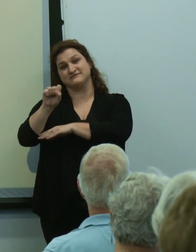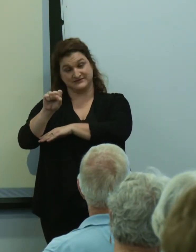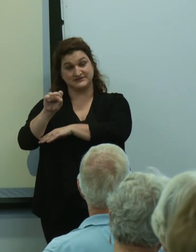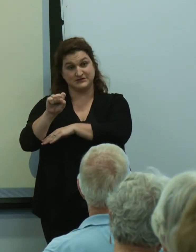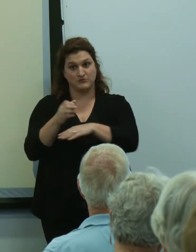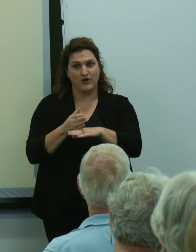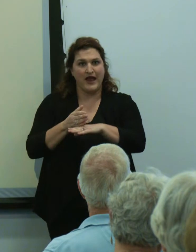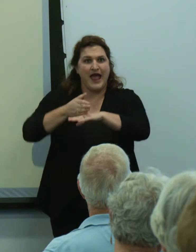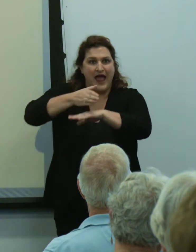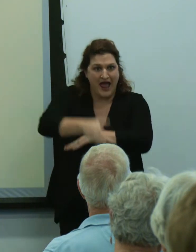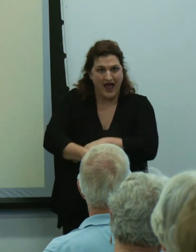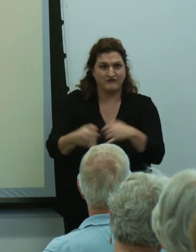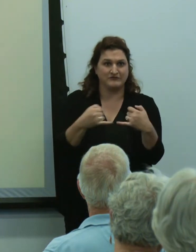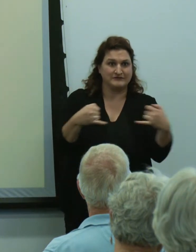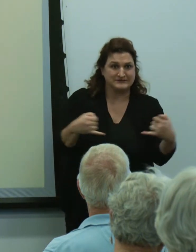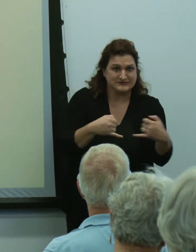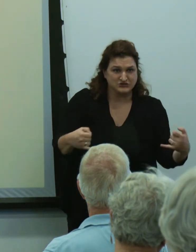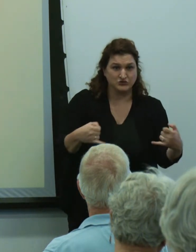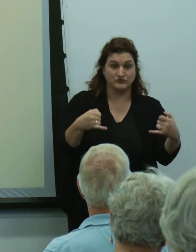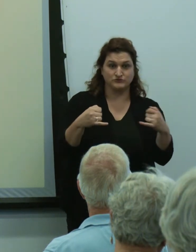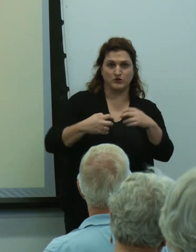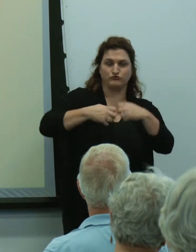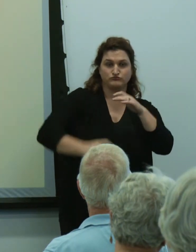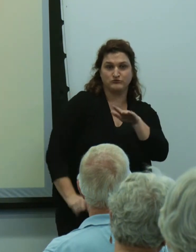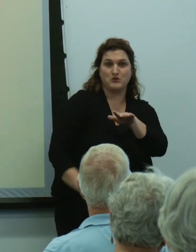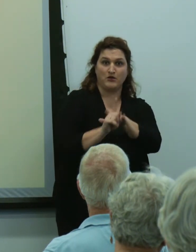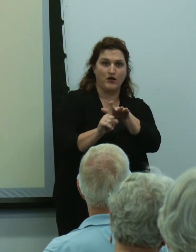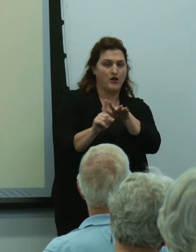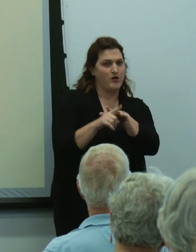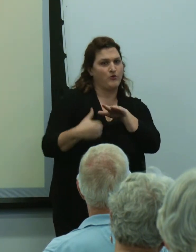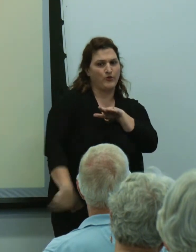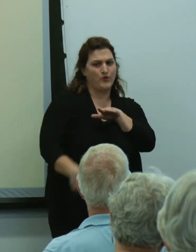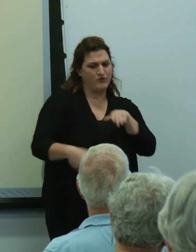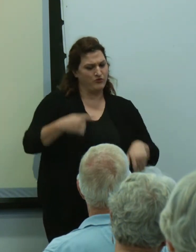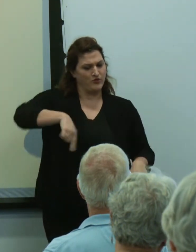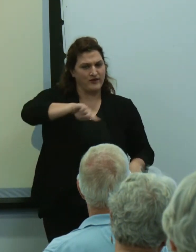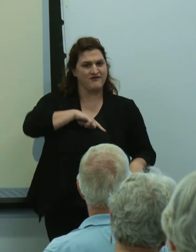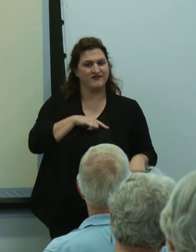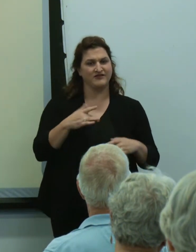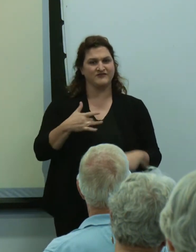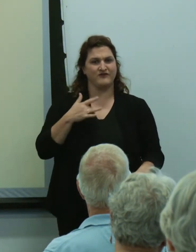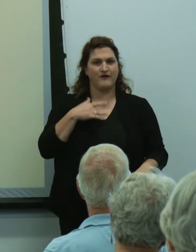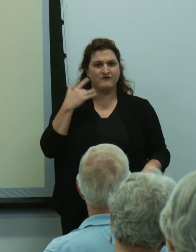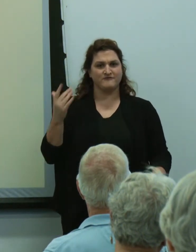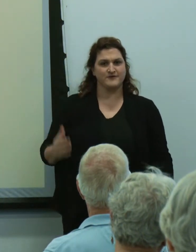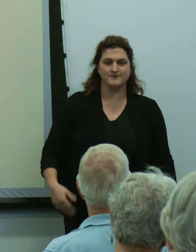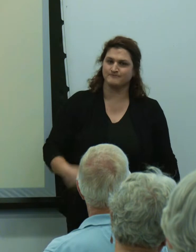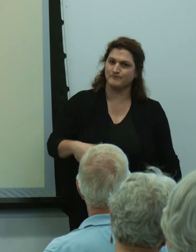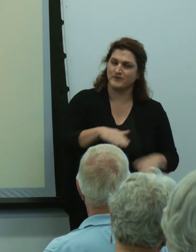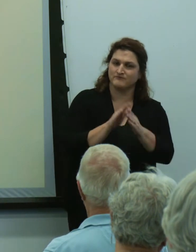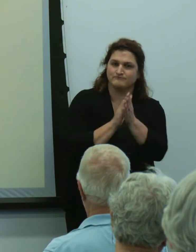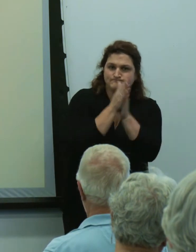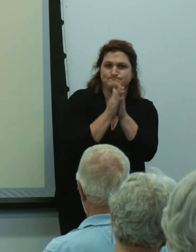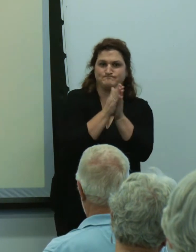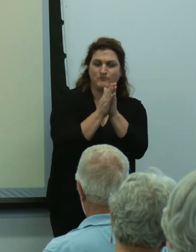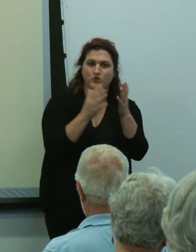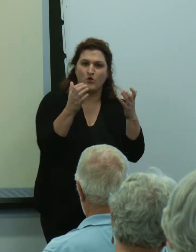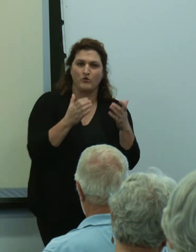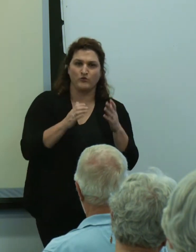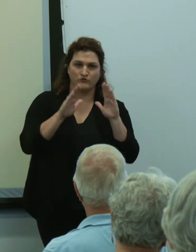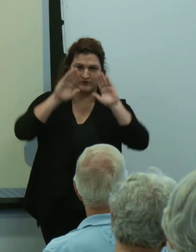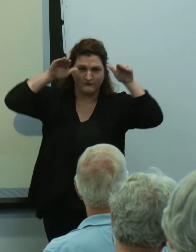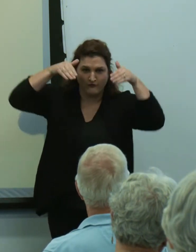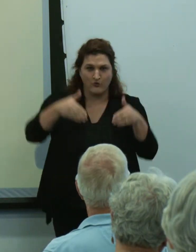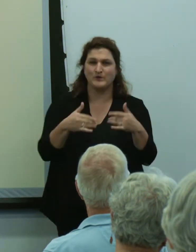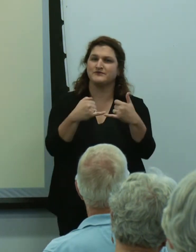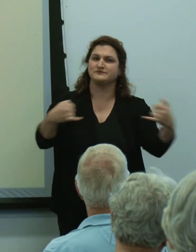propelled even more energy and work to reform the redistricting process. The